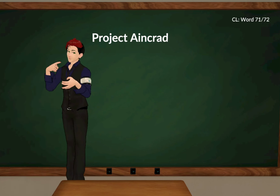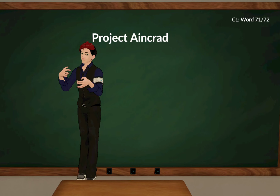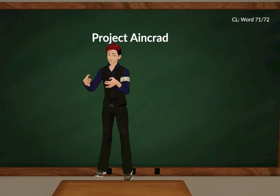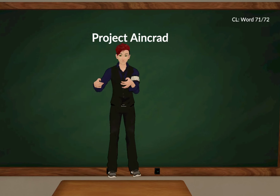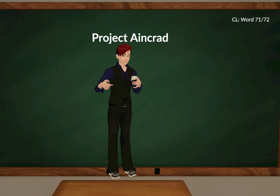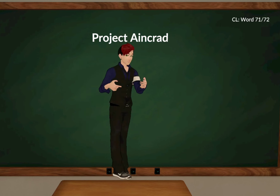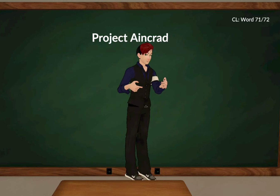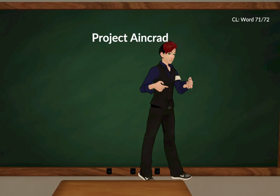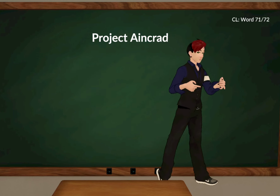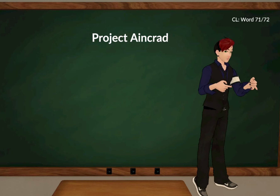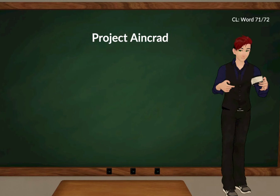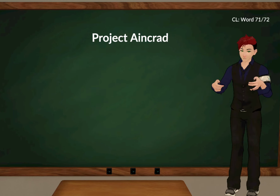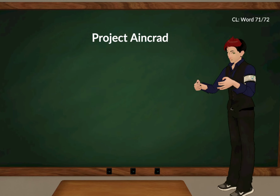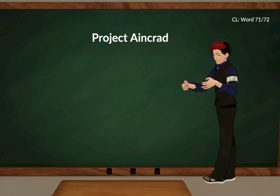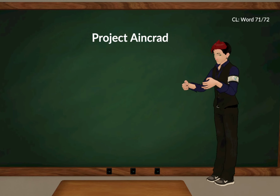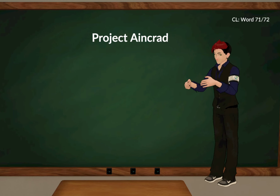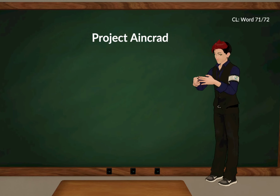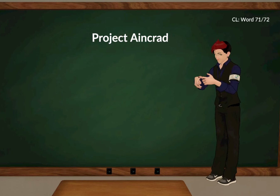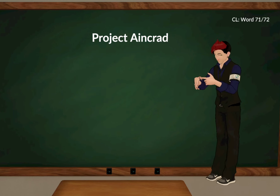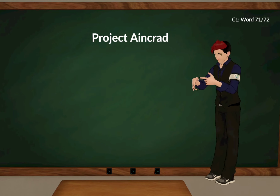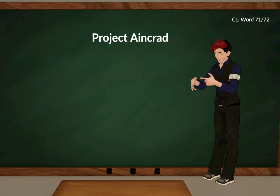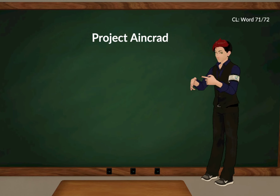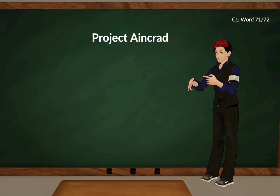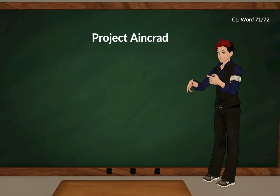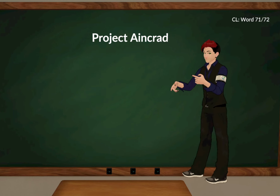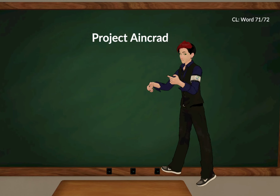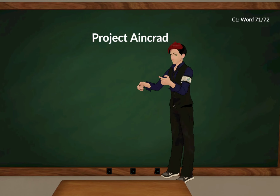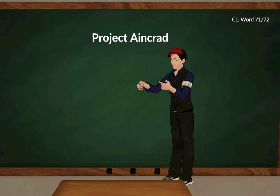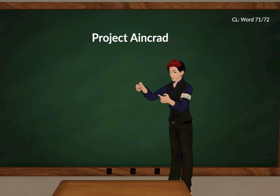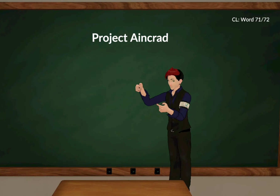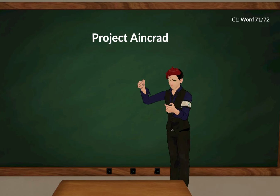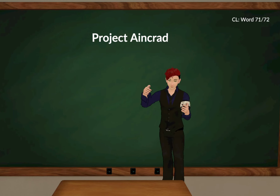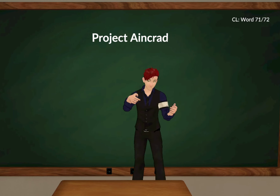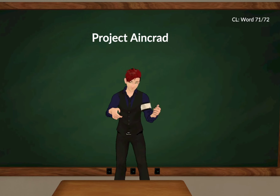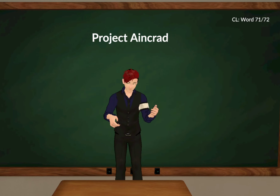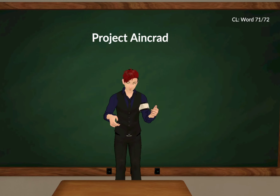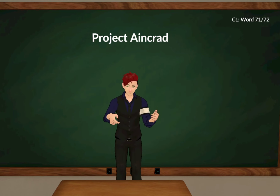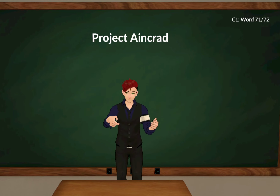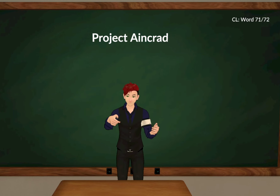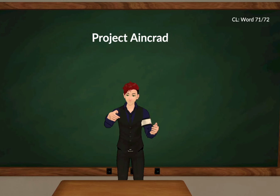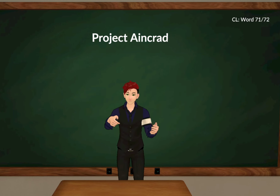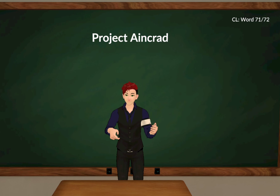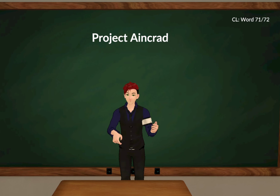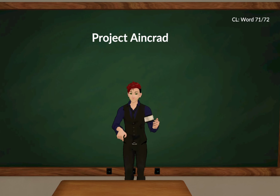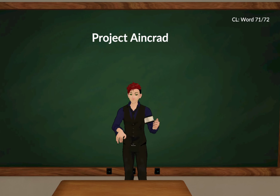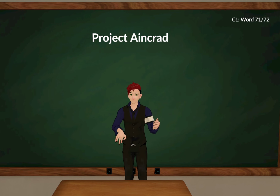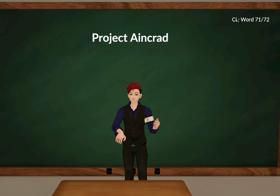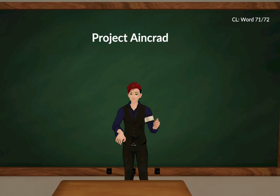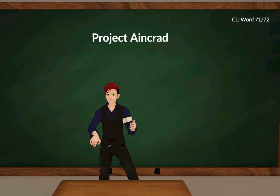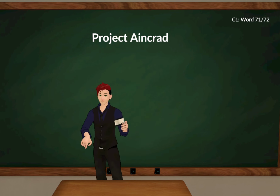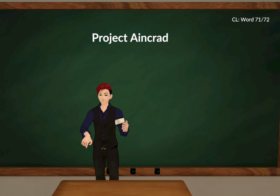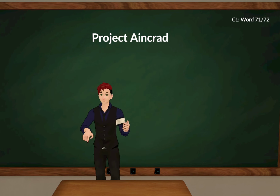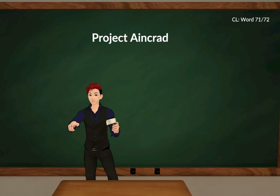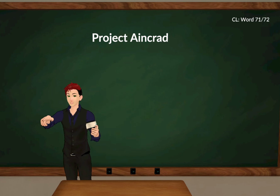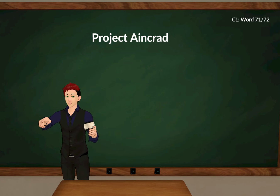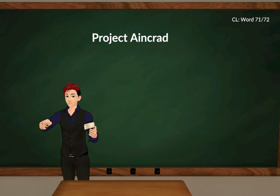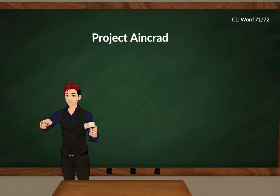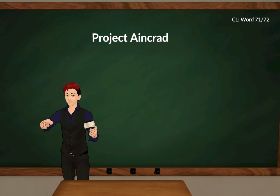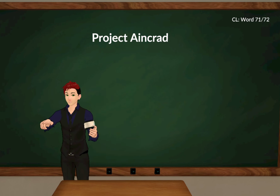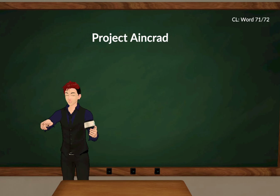supposed to know that? Project Eingrad. Aincrad. How to sign. That one's Yeah, I think he lost me. I got after the Eincrad, first- the